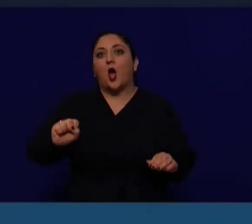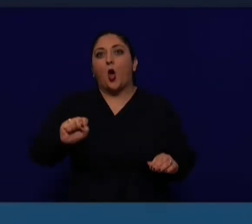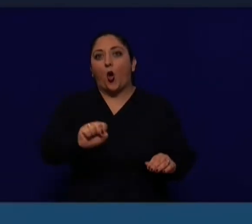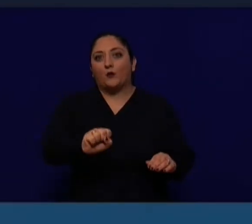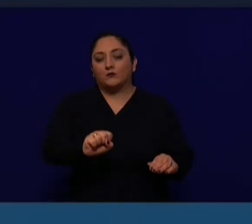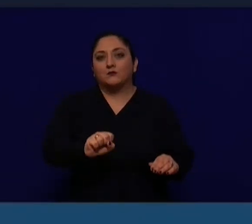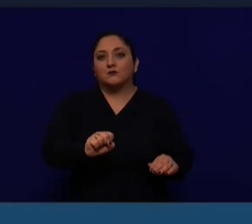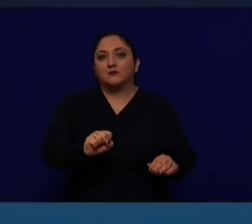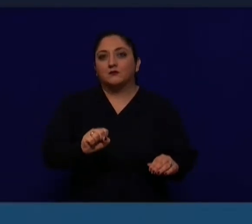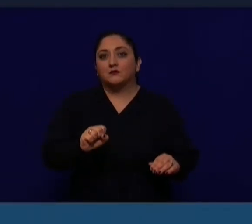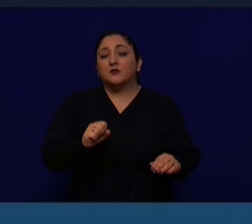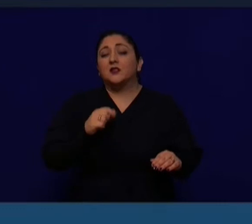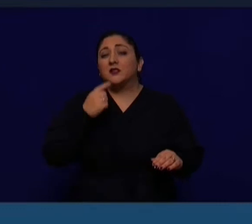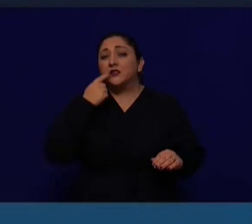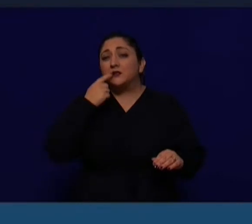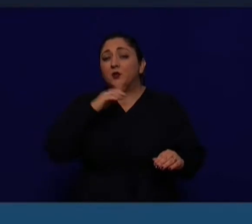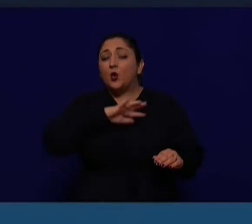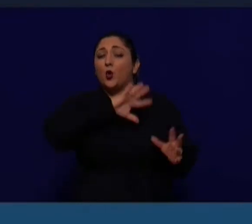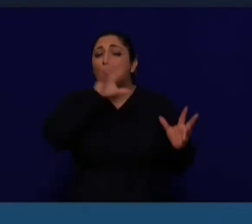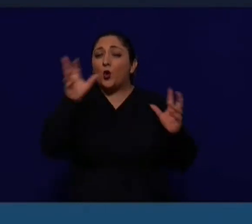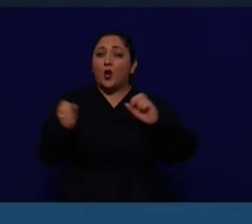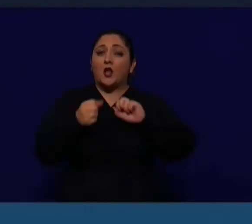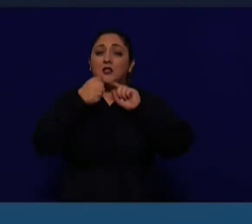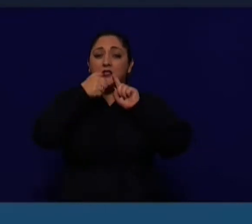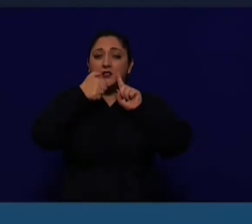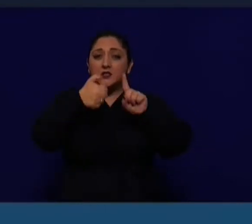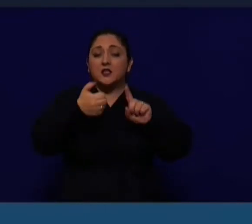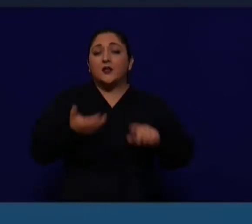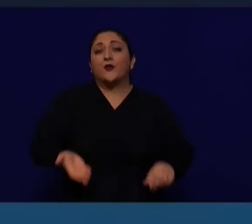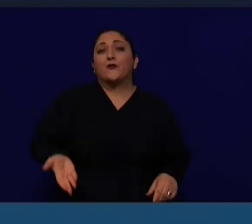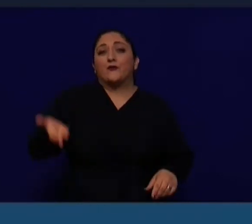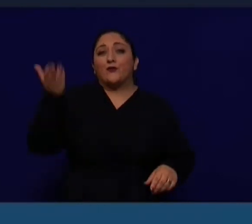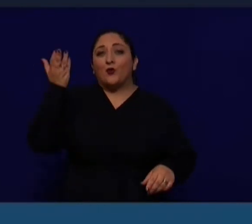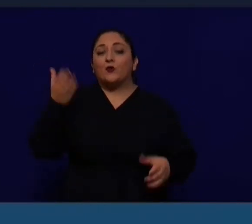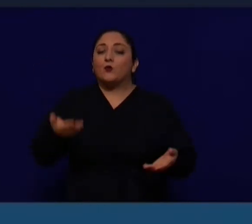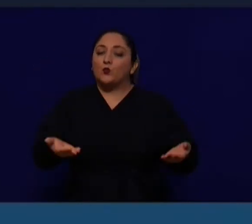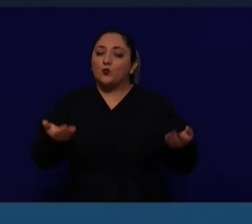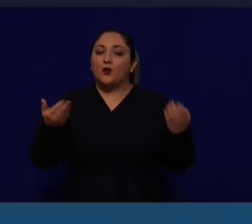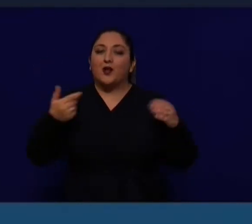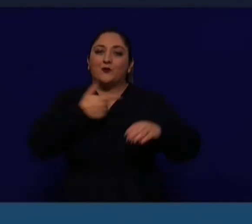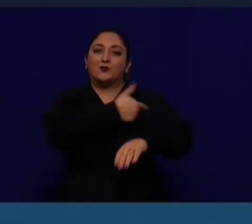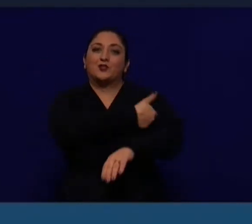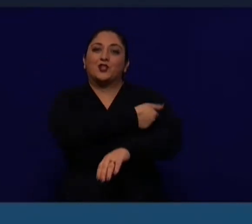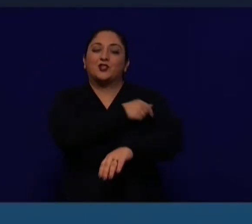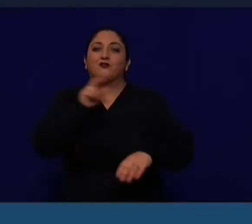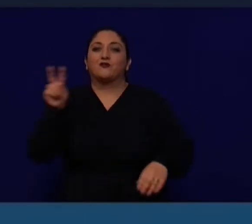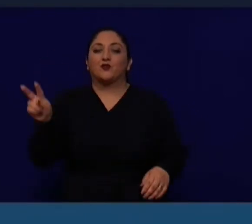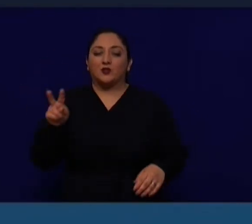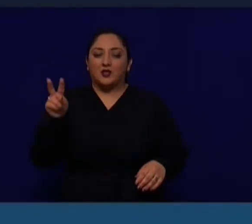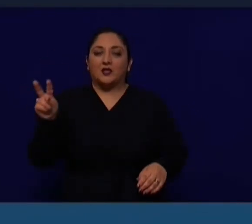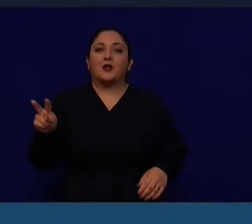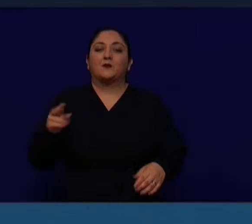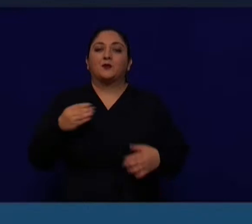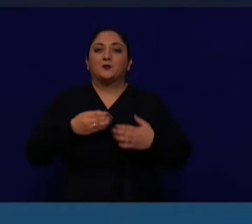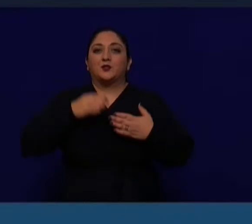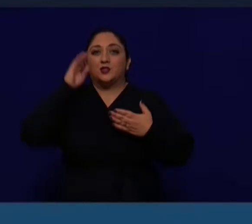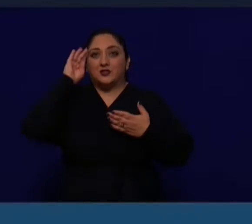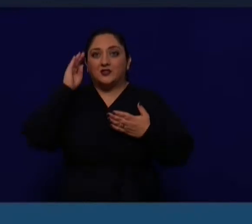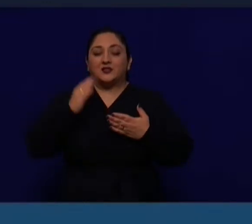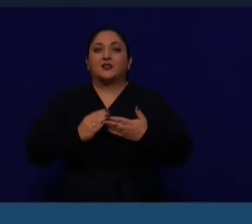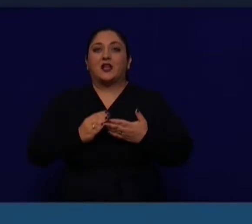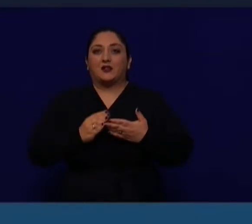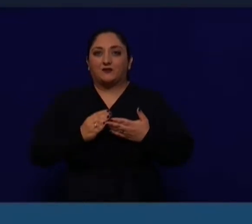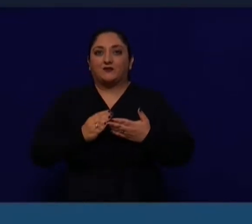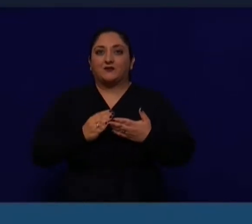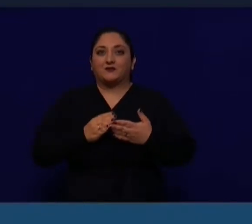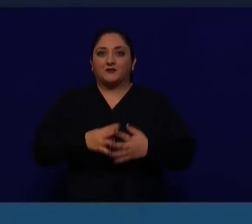above the age of 16 years who suffer from these chronic medical conditions, because these are the people we need to protect as well, apart